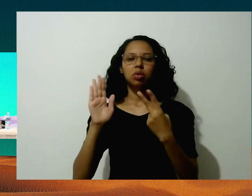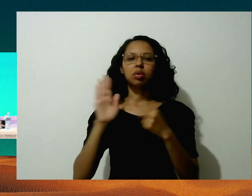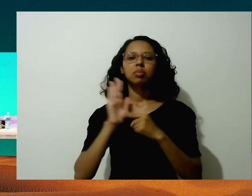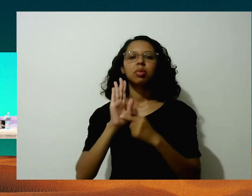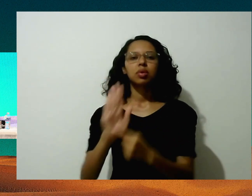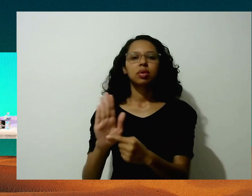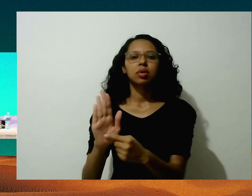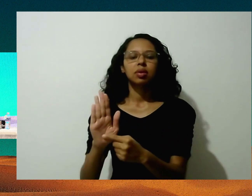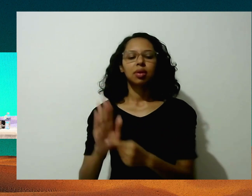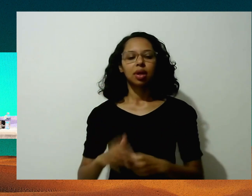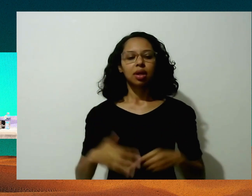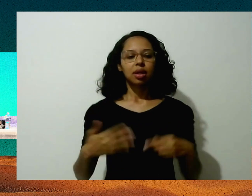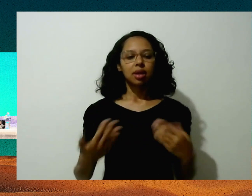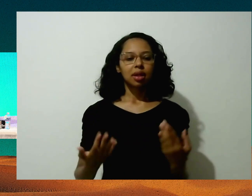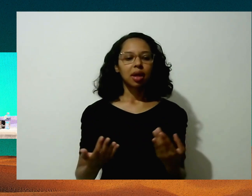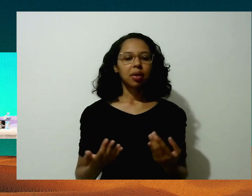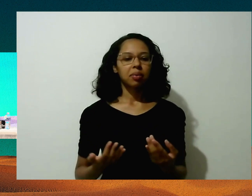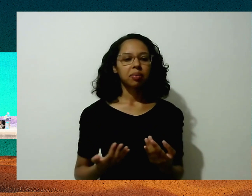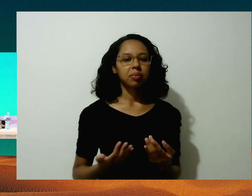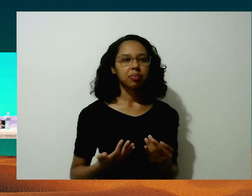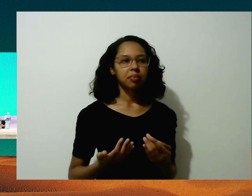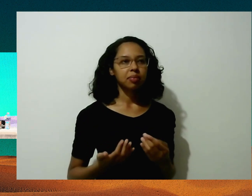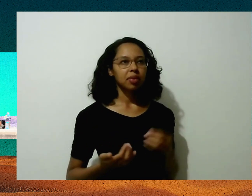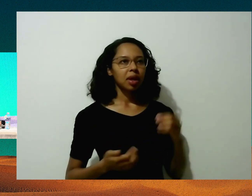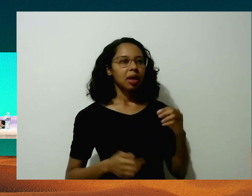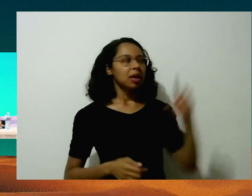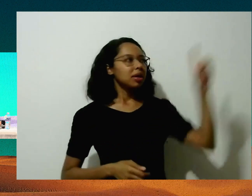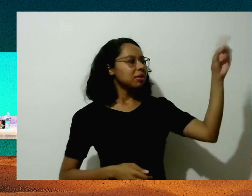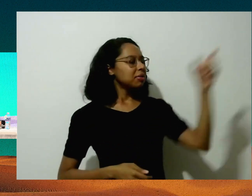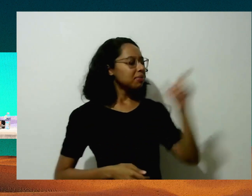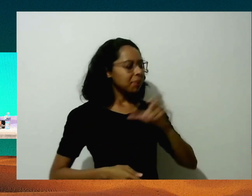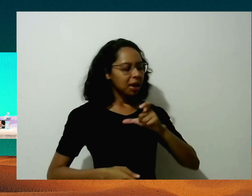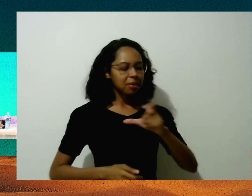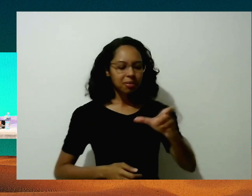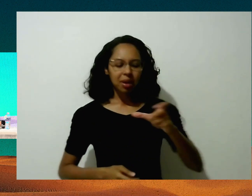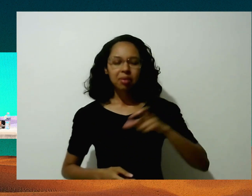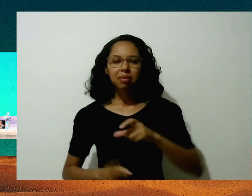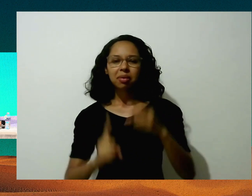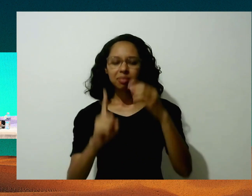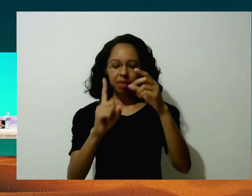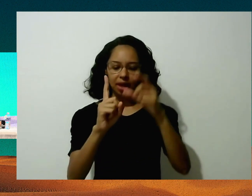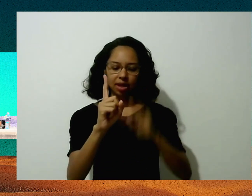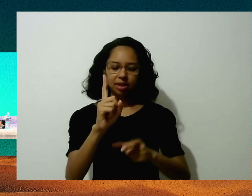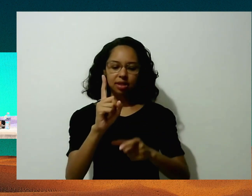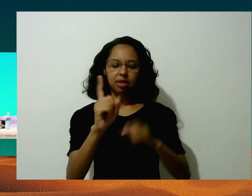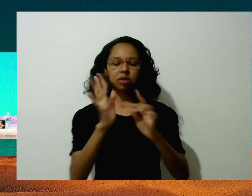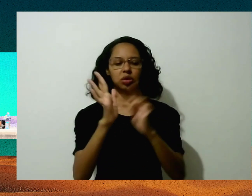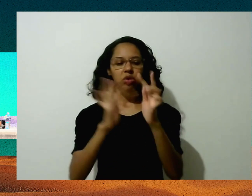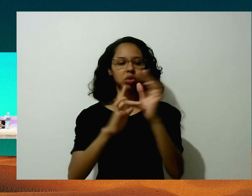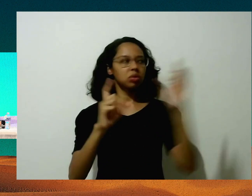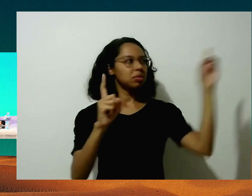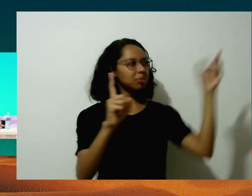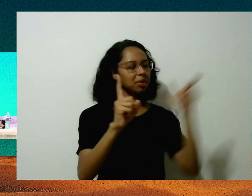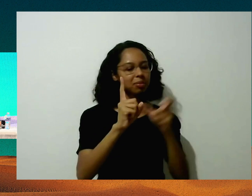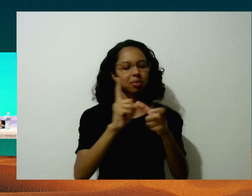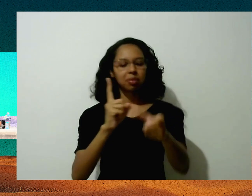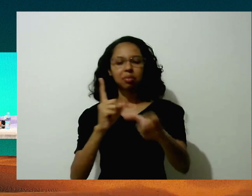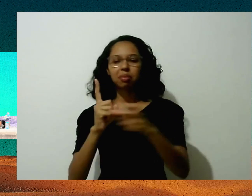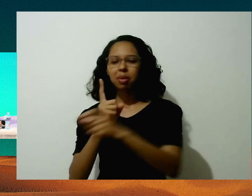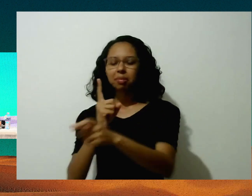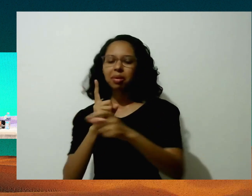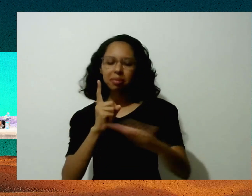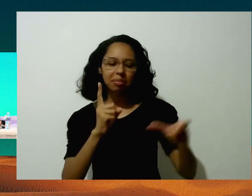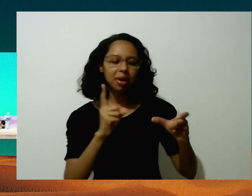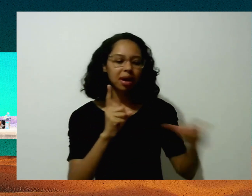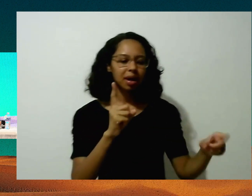pelo Filho, a quem constituiu herdeiro de todas as coisas, pelo qual também fez o universo. Has in